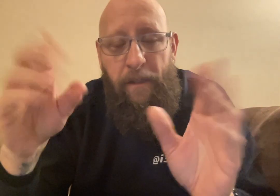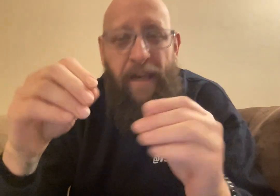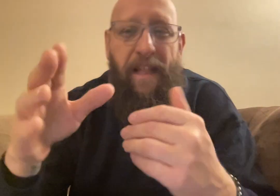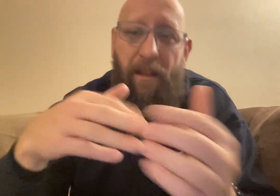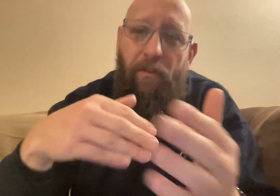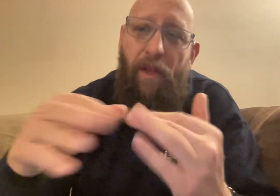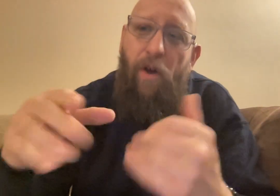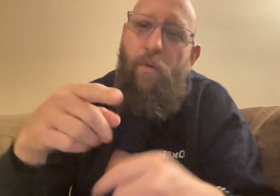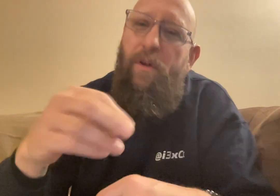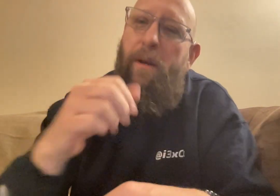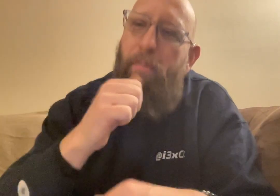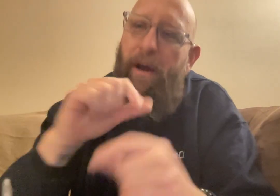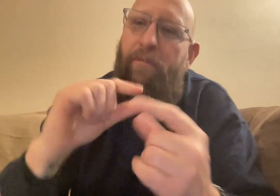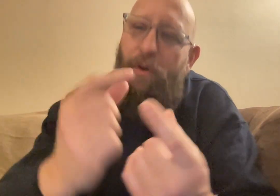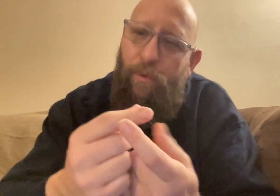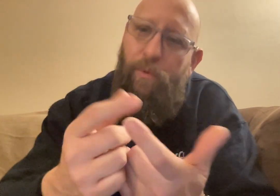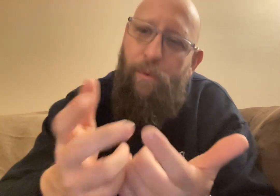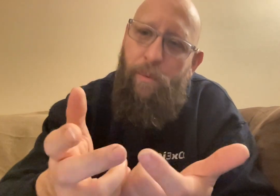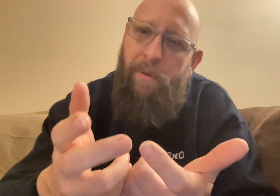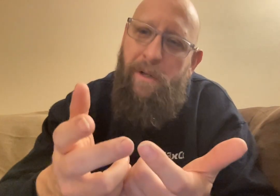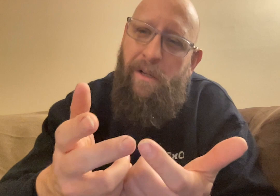And even though you're in a private group,